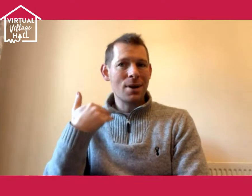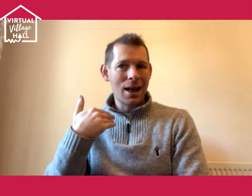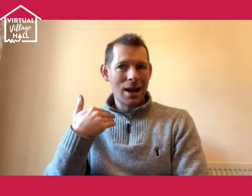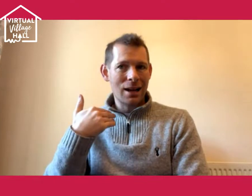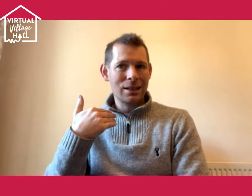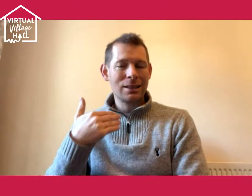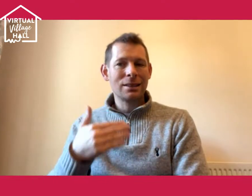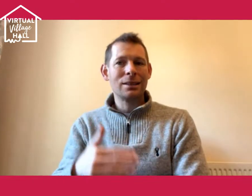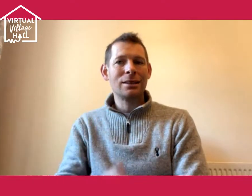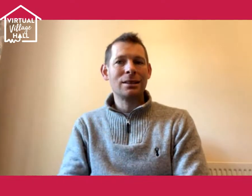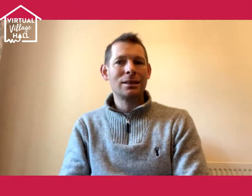black,